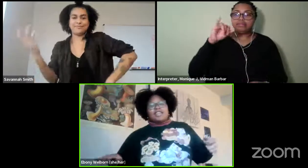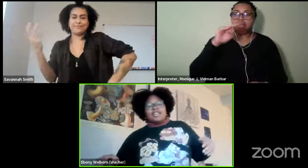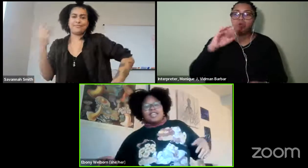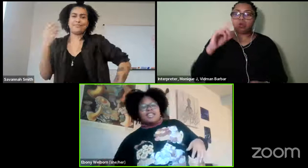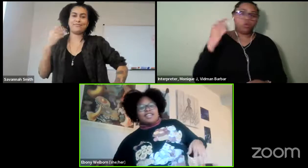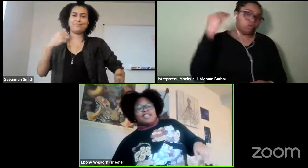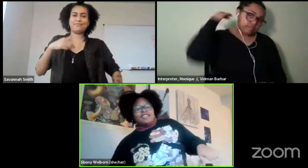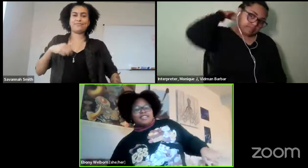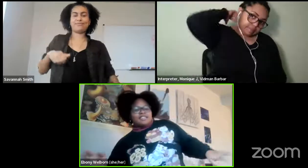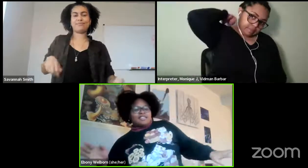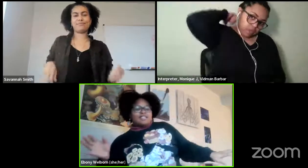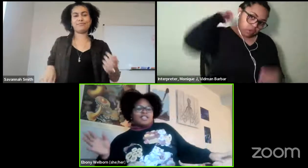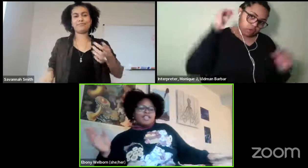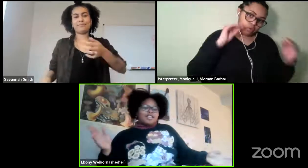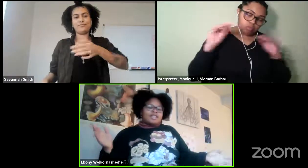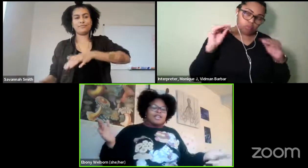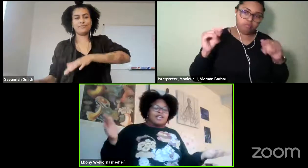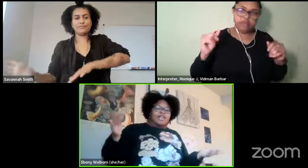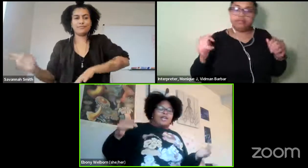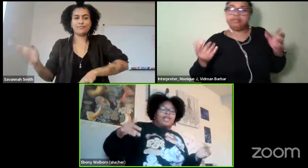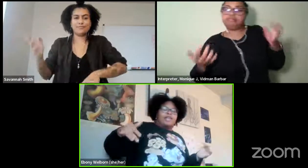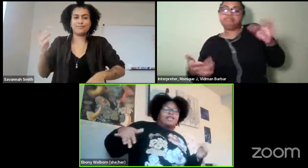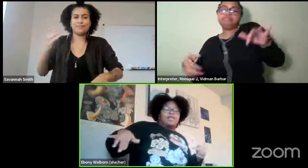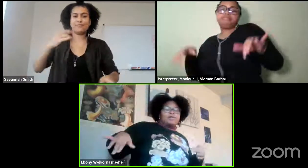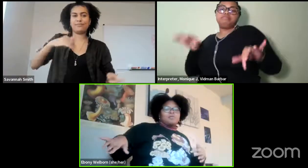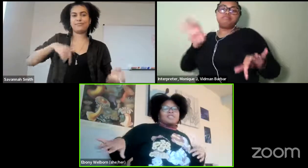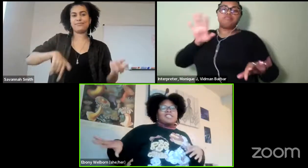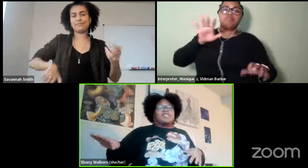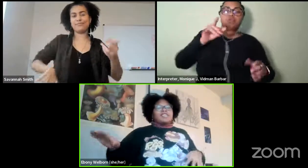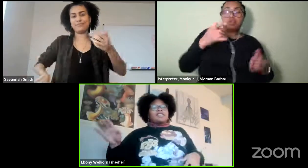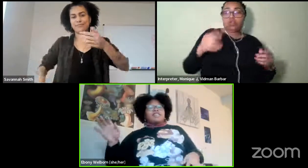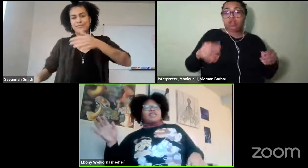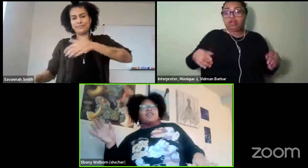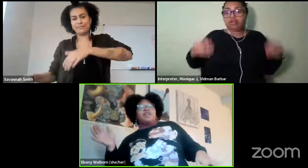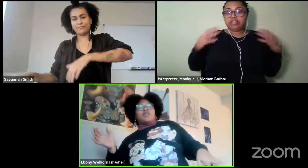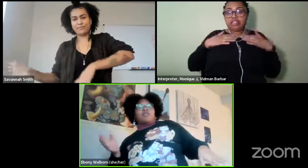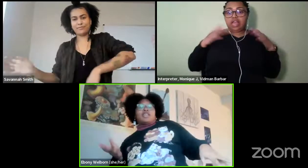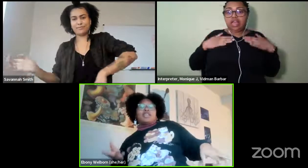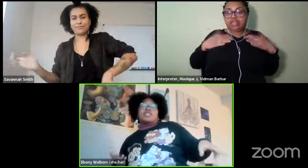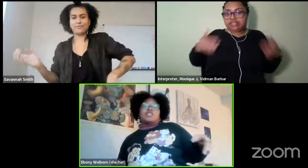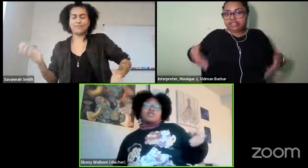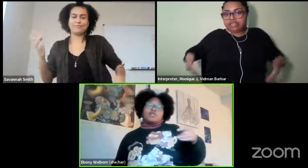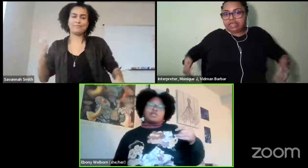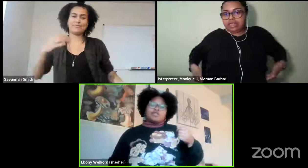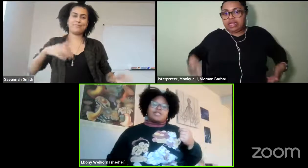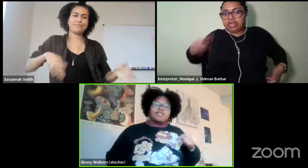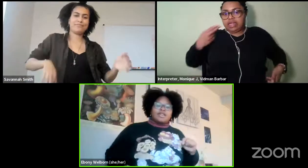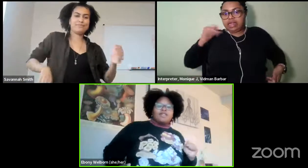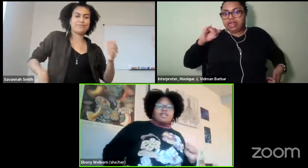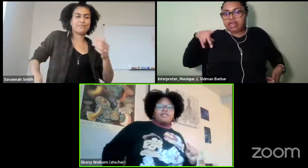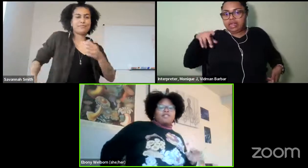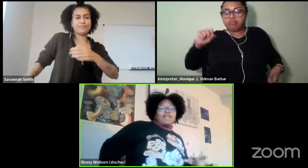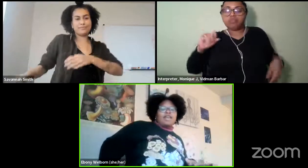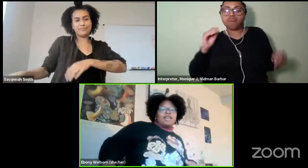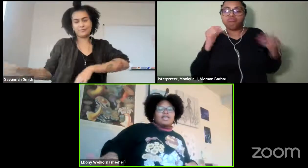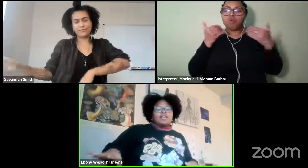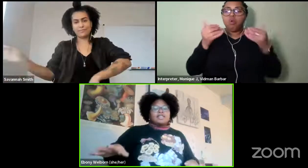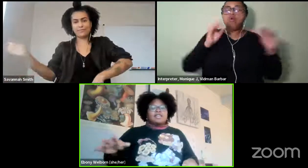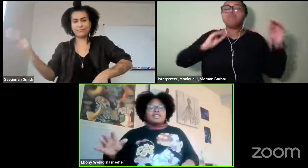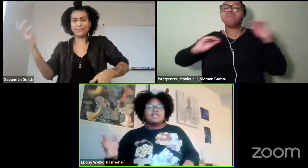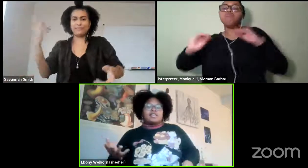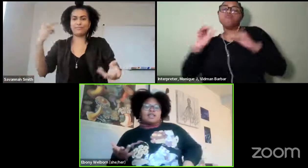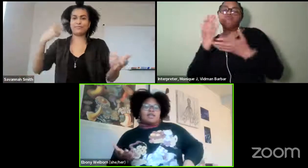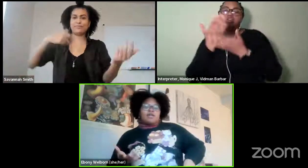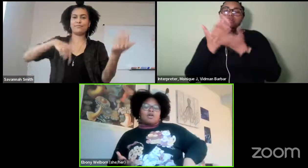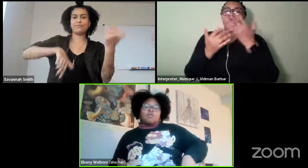chest area, your hips. Go ahead and incorporate that into those